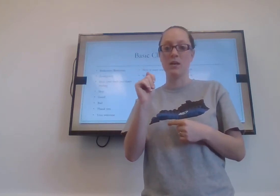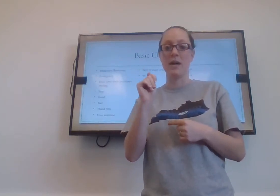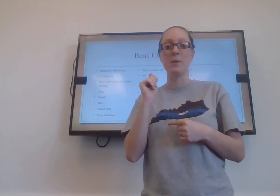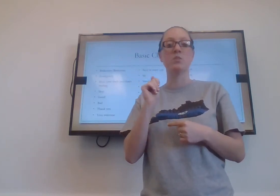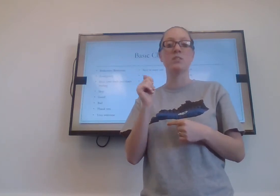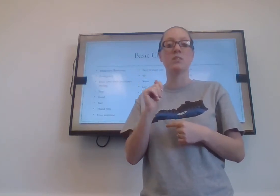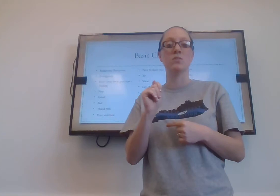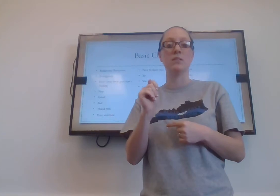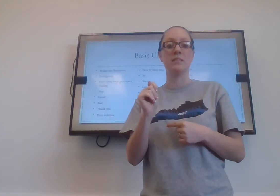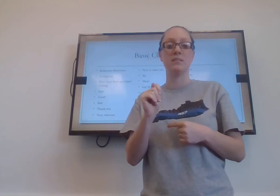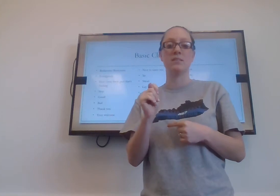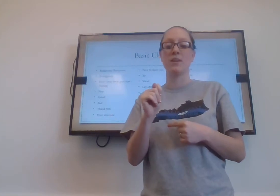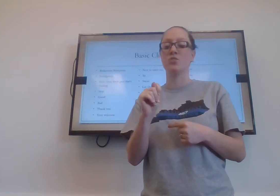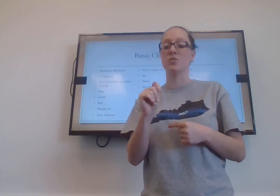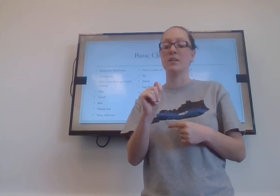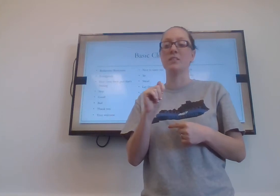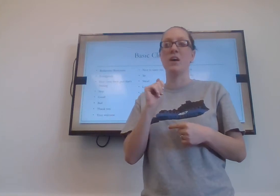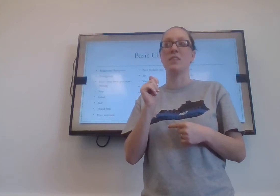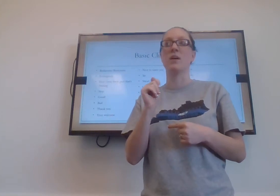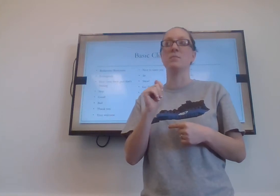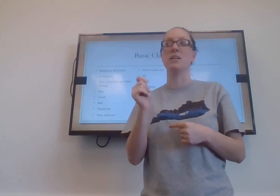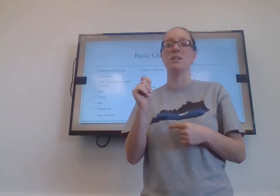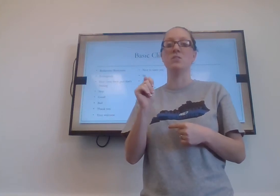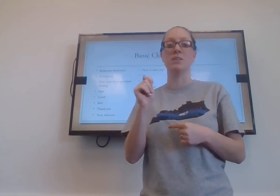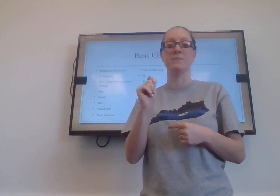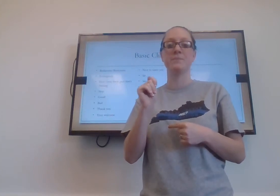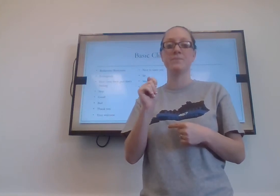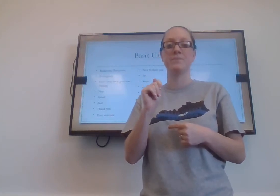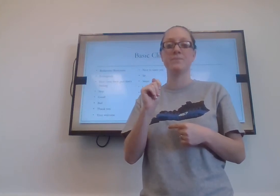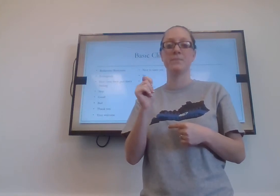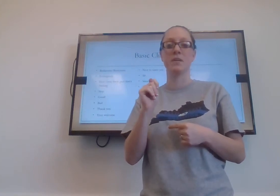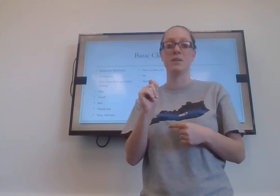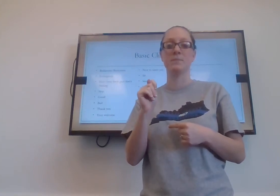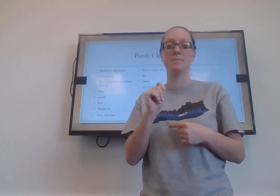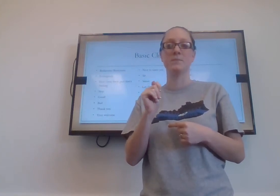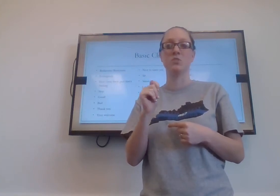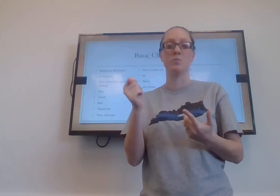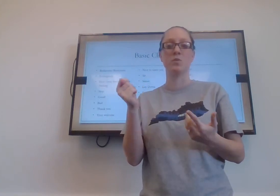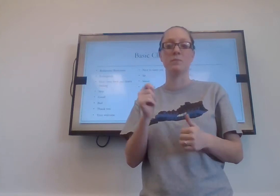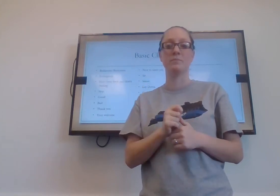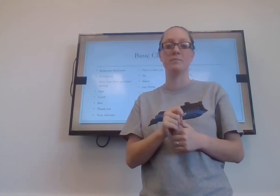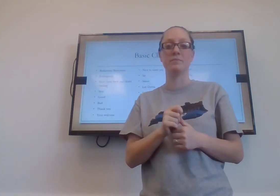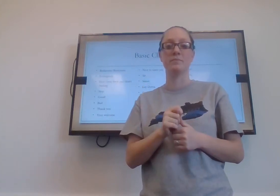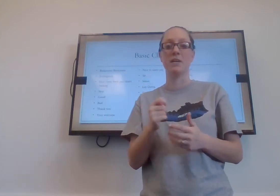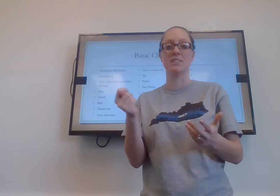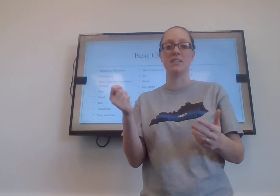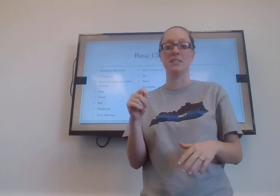I personally don't like it. I just don't like the fact that I'm saying toilet. Just more of a, if I say things,